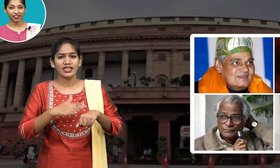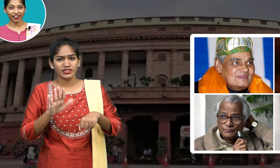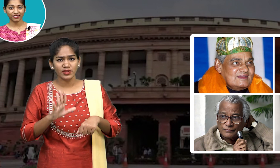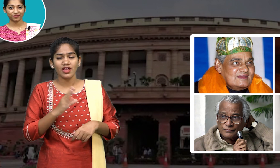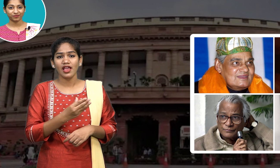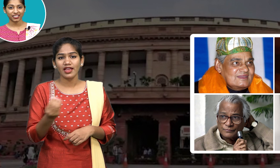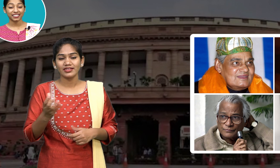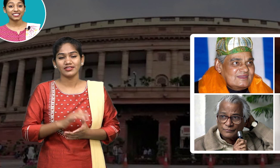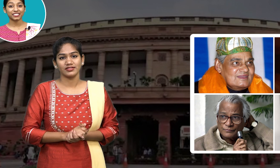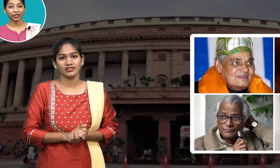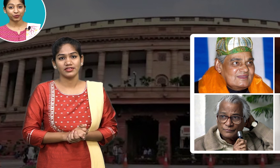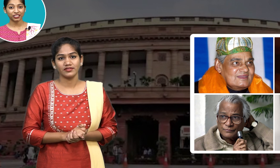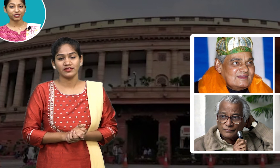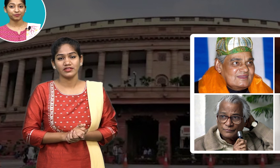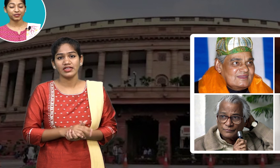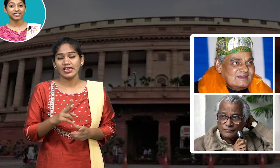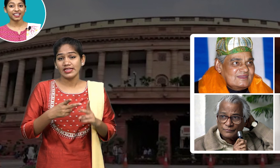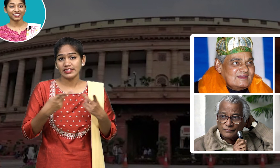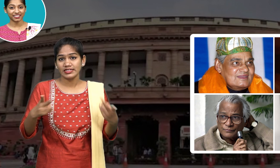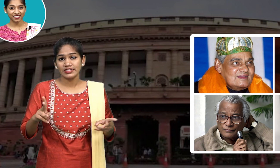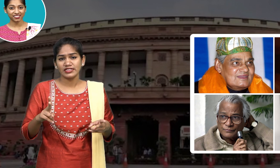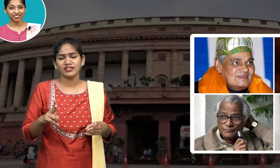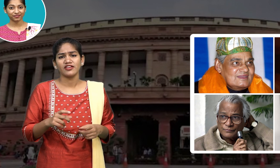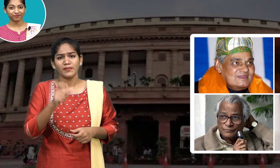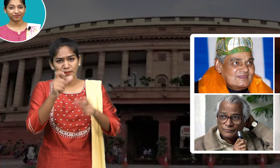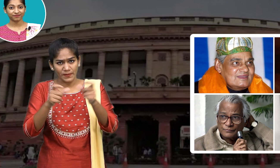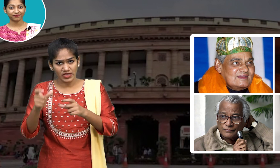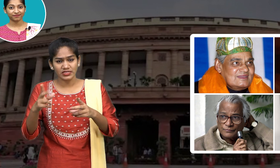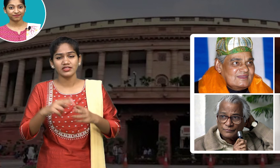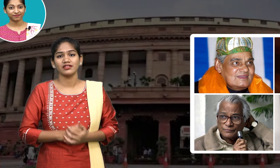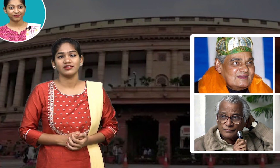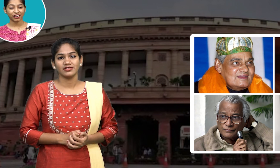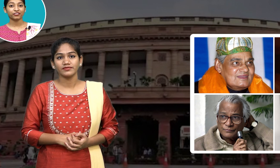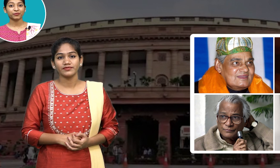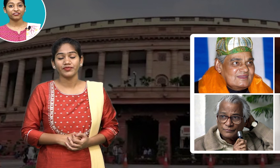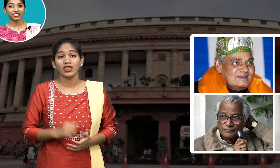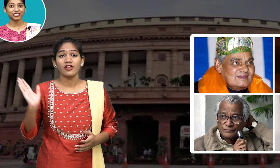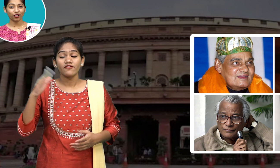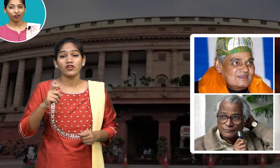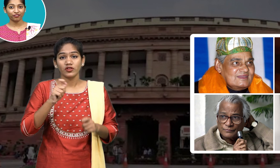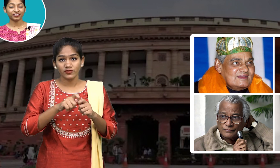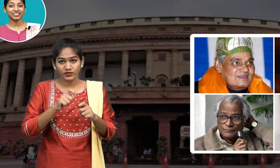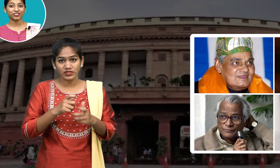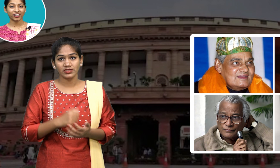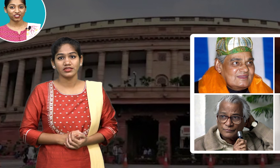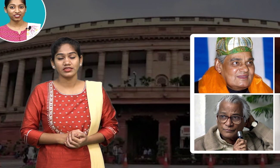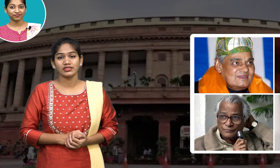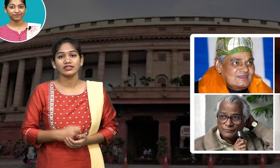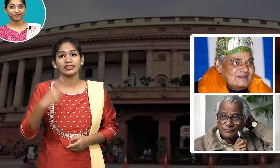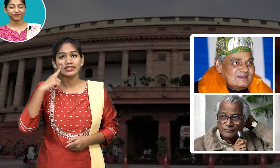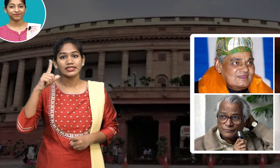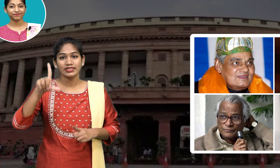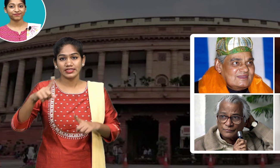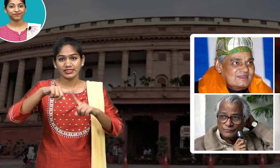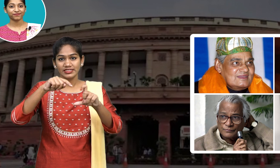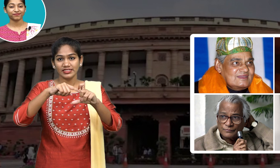experienced and distinguished personalities from the fields of literature,